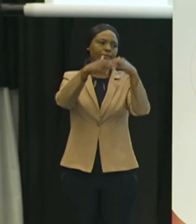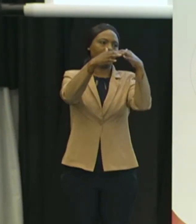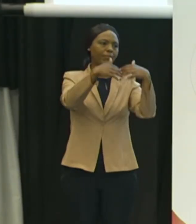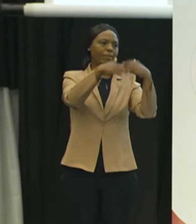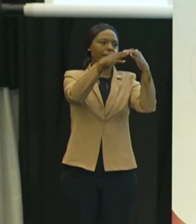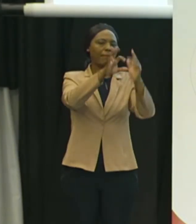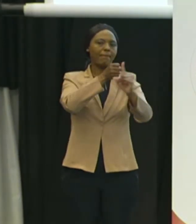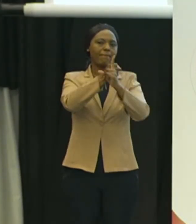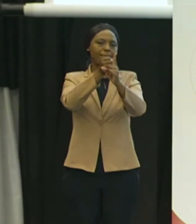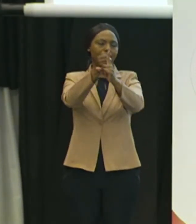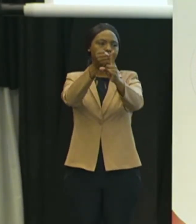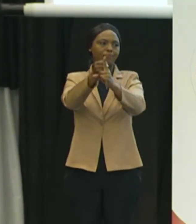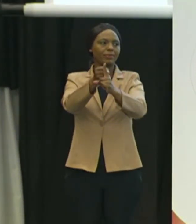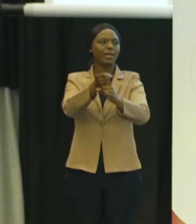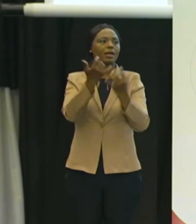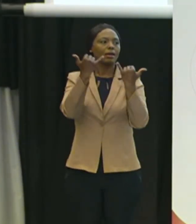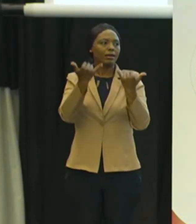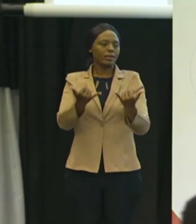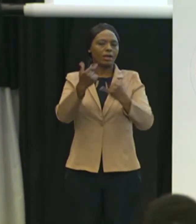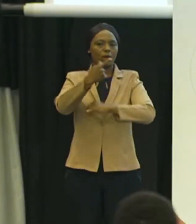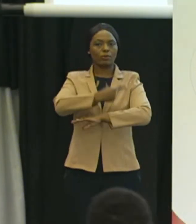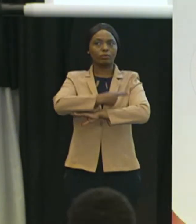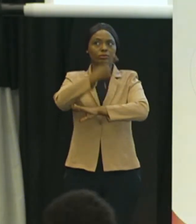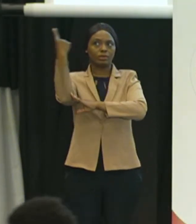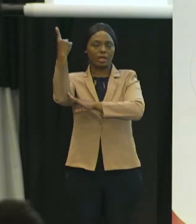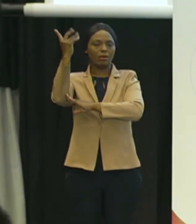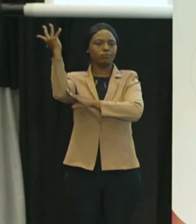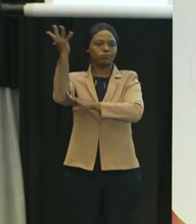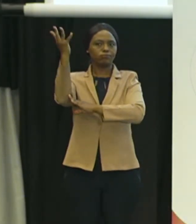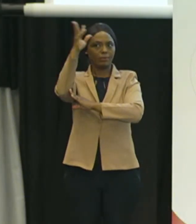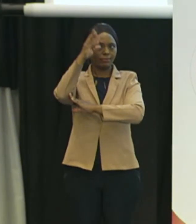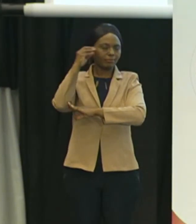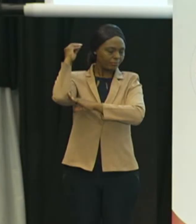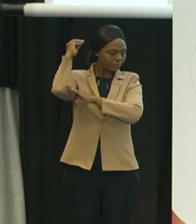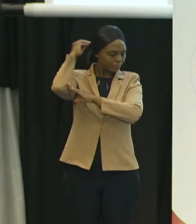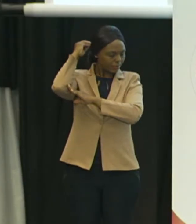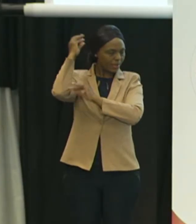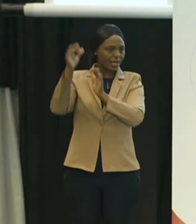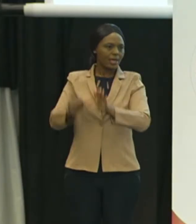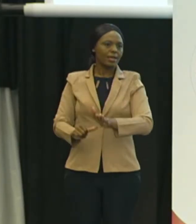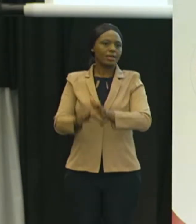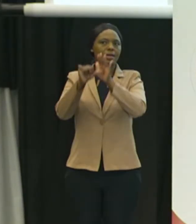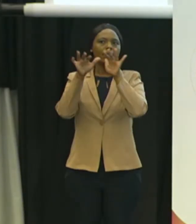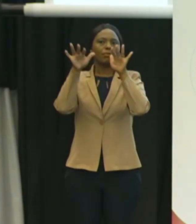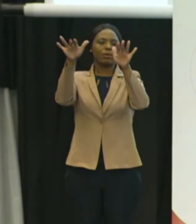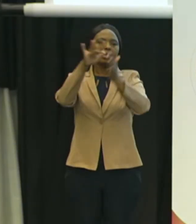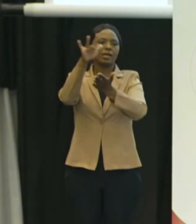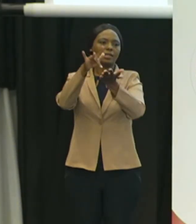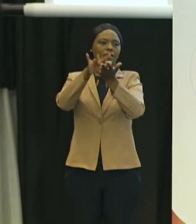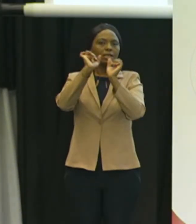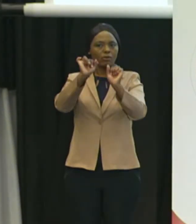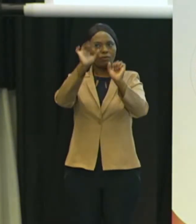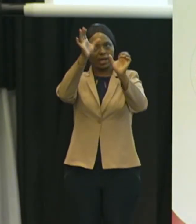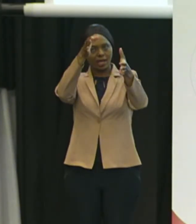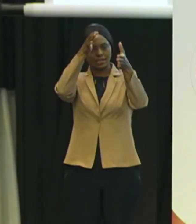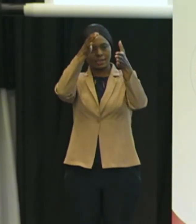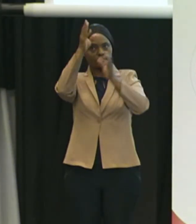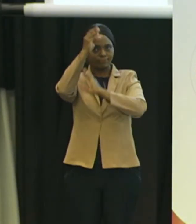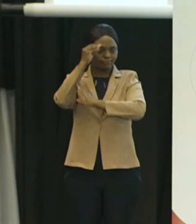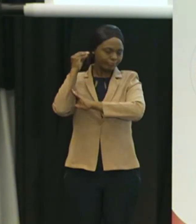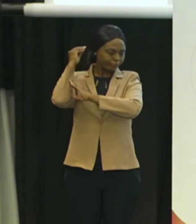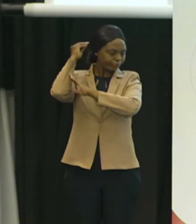say it means today the word of the day is key population centers of excellence, right? That's our takeaway home,